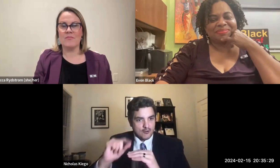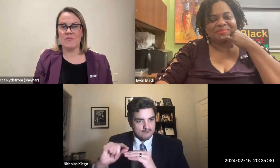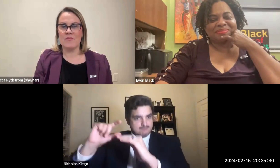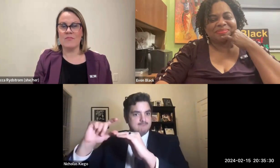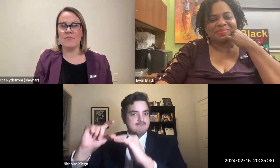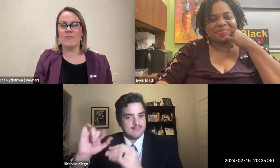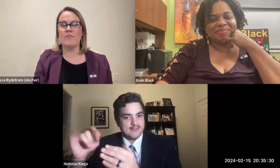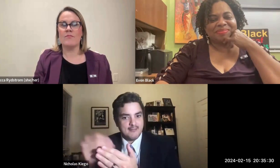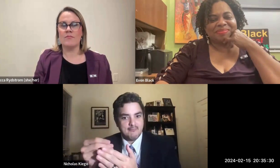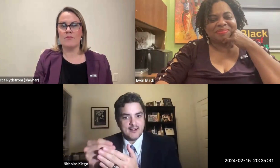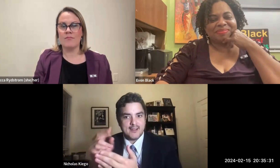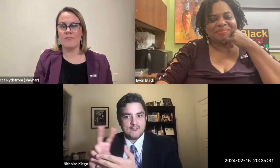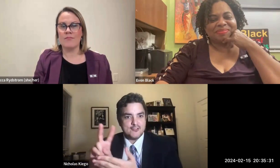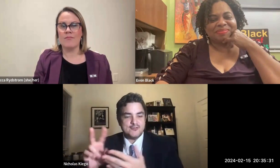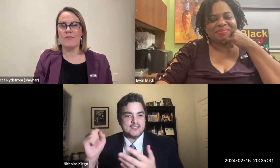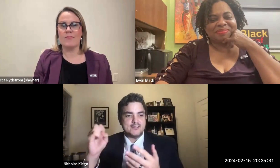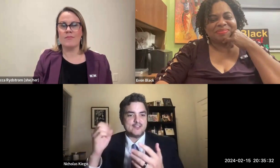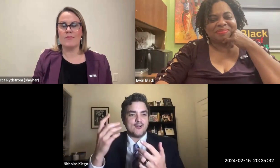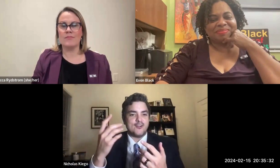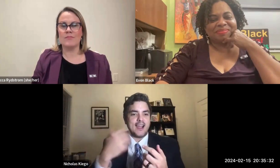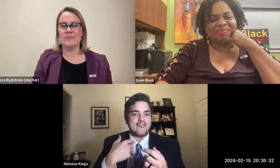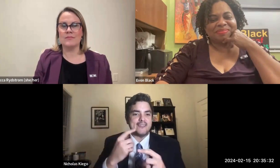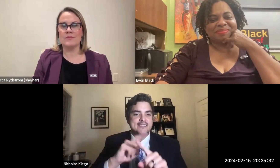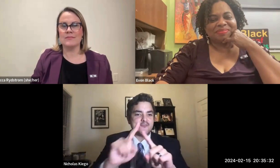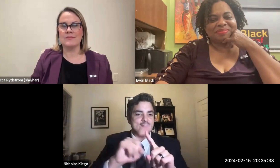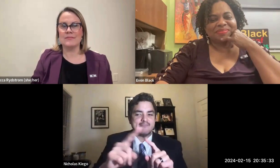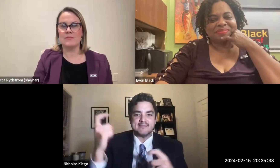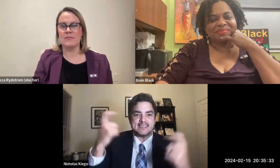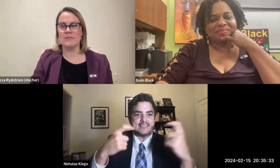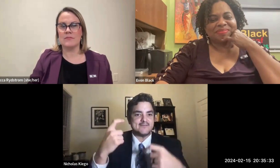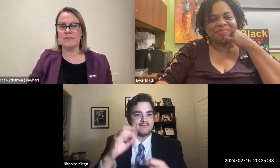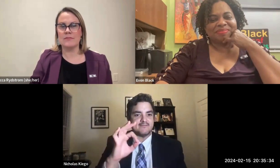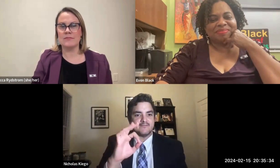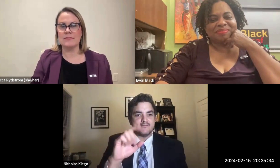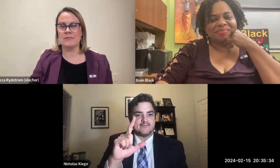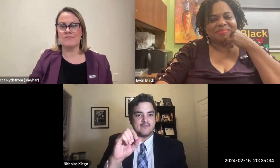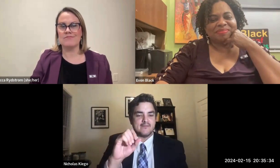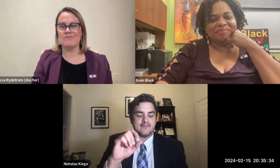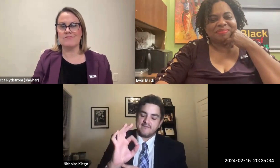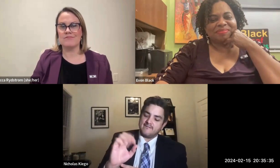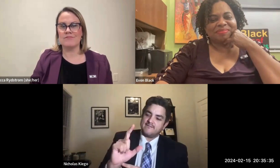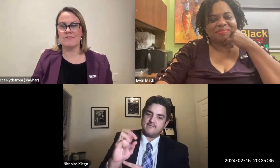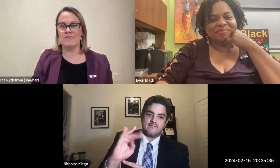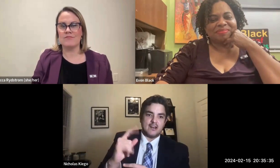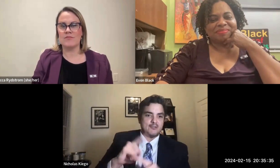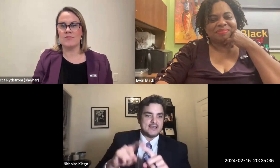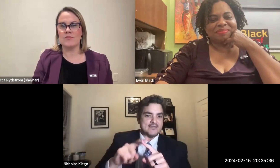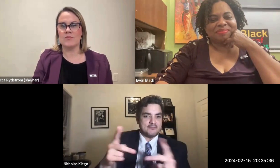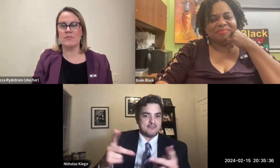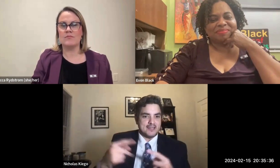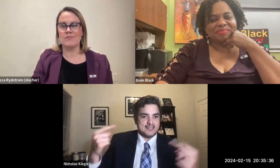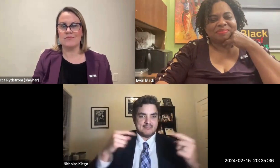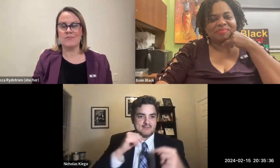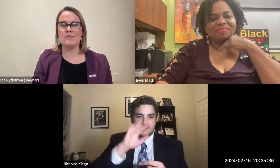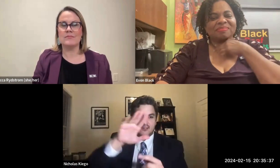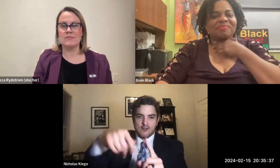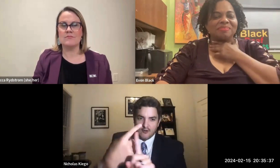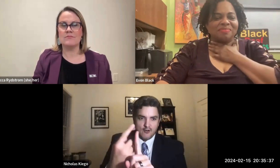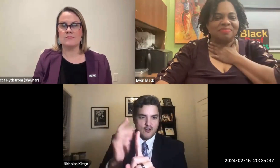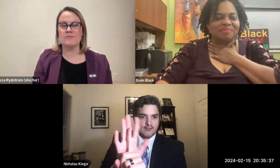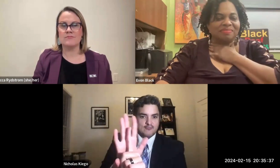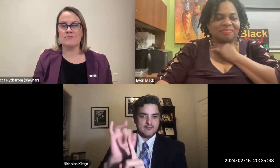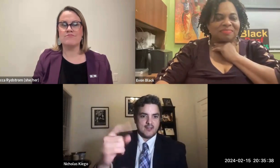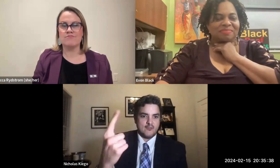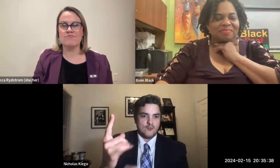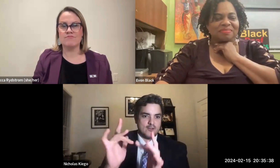money deducted from their paychecks on a biweekly basis, that isn't shown there. So donations come in the door